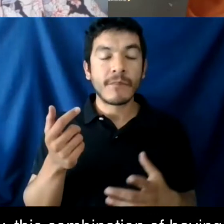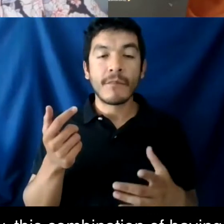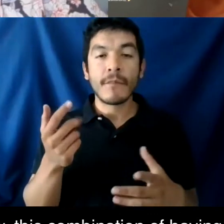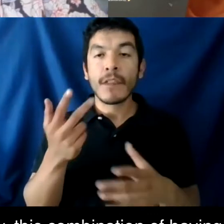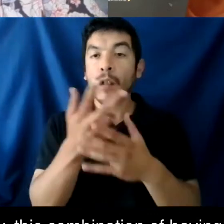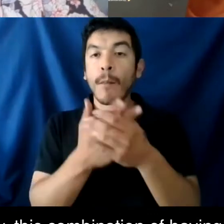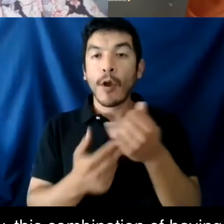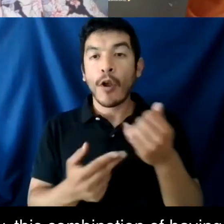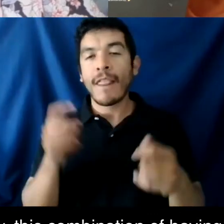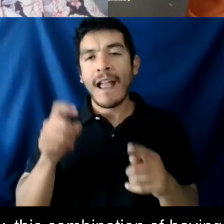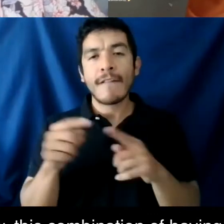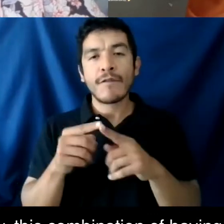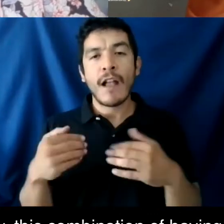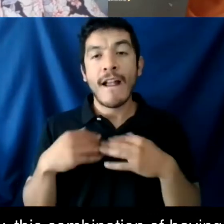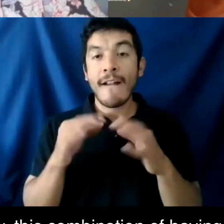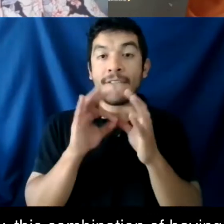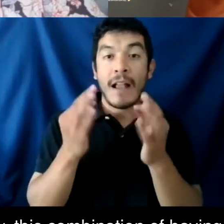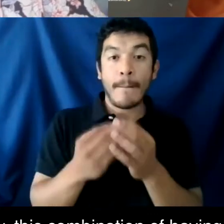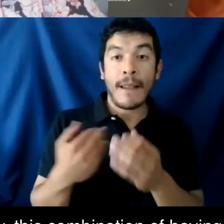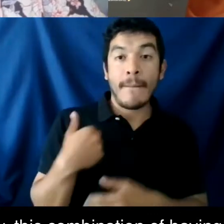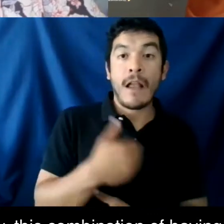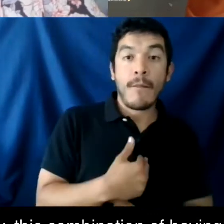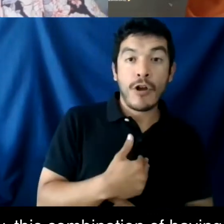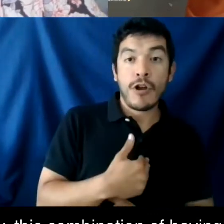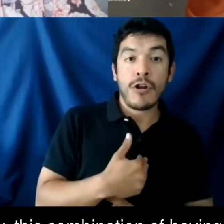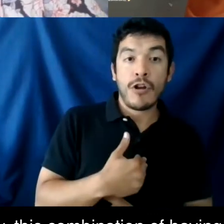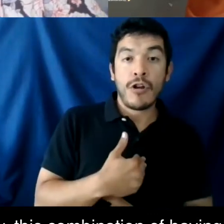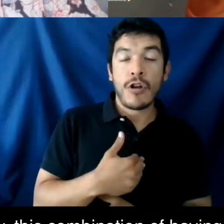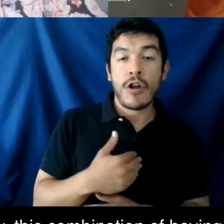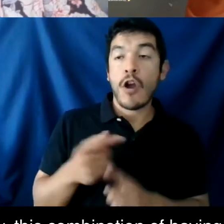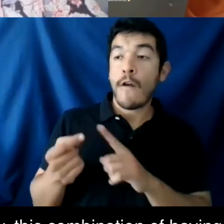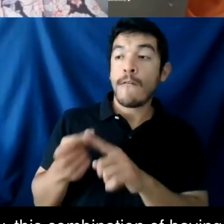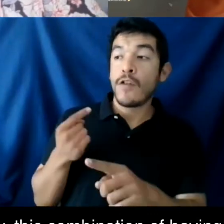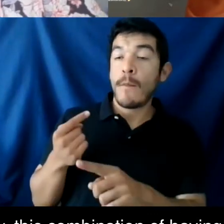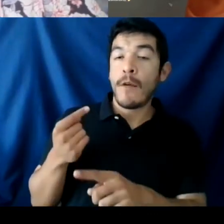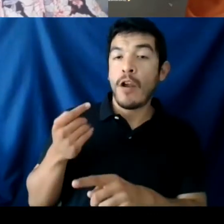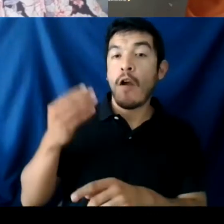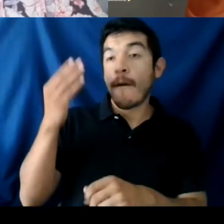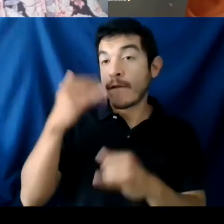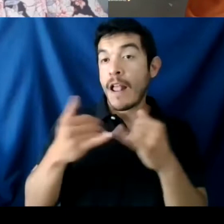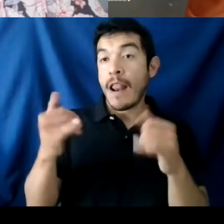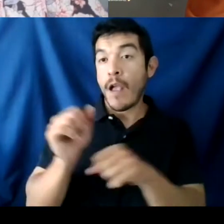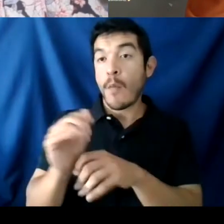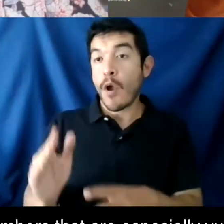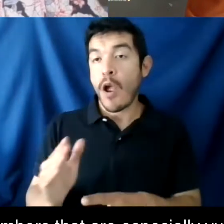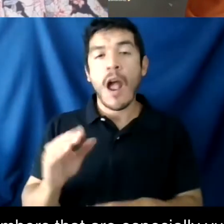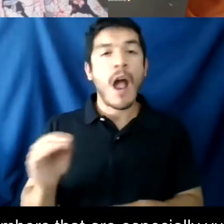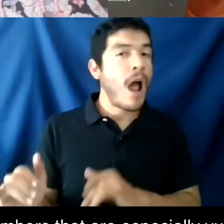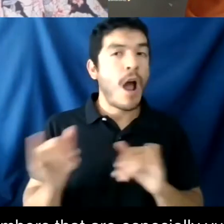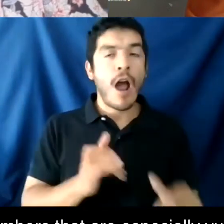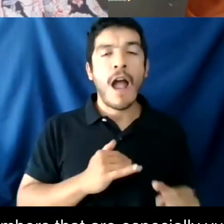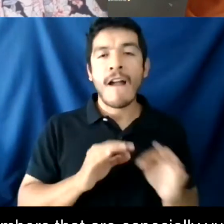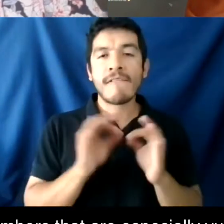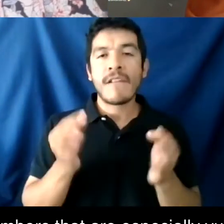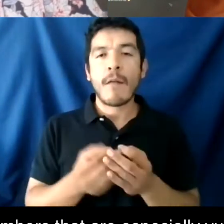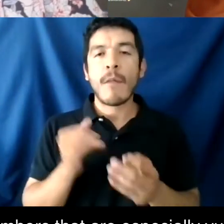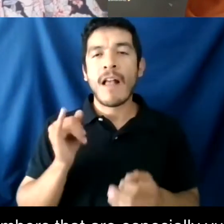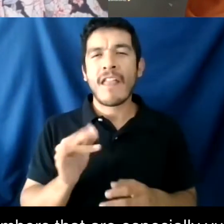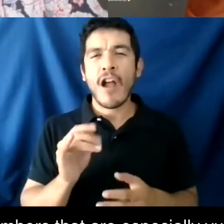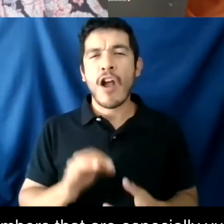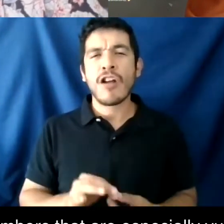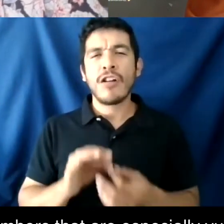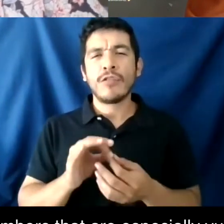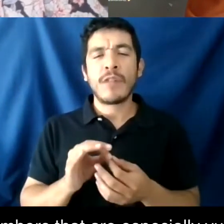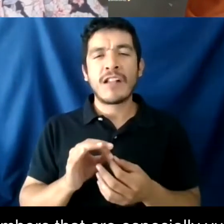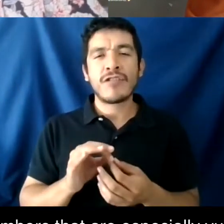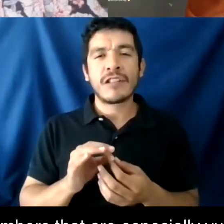combination of having to have family members be frontline workers and then having family members that are especially